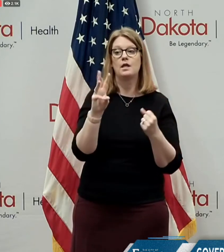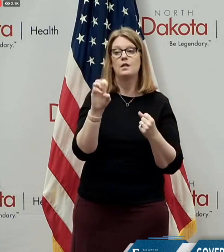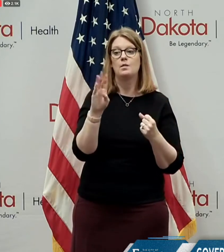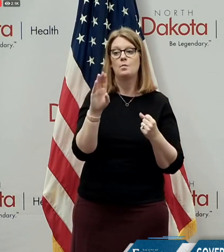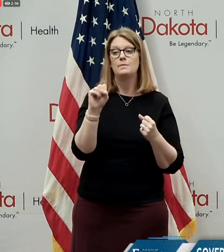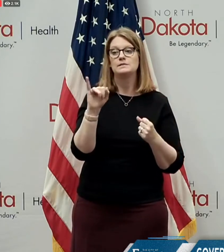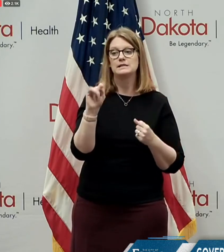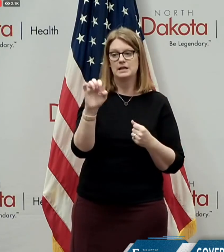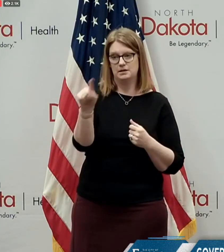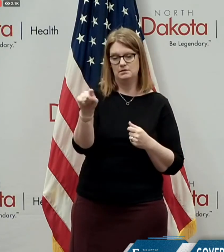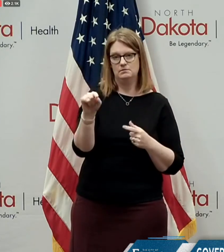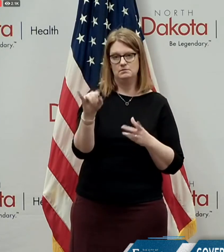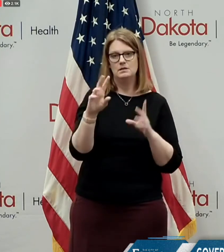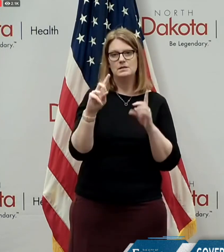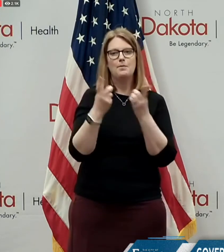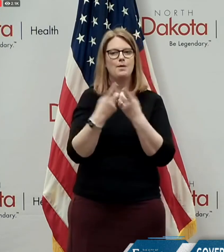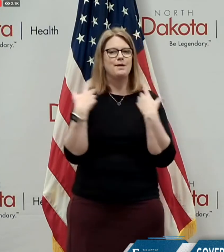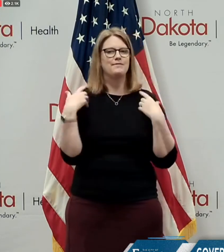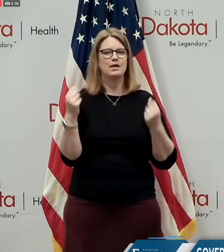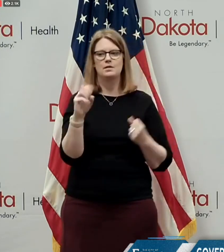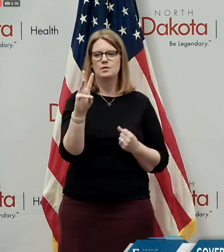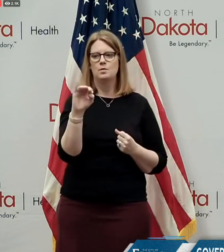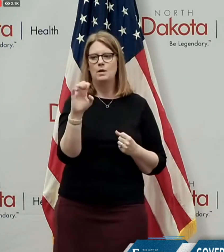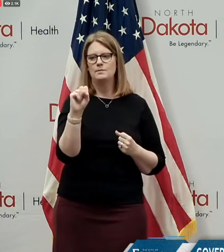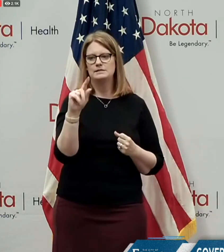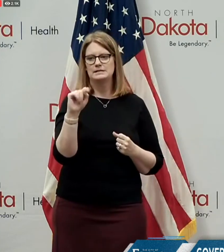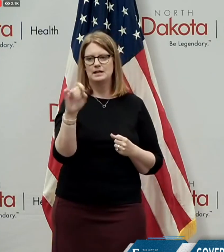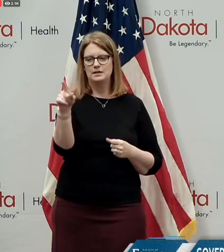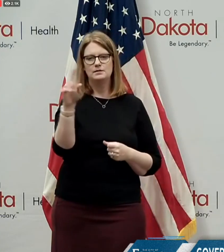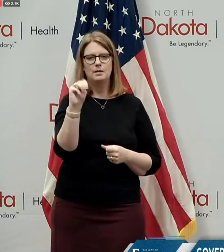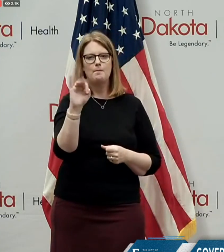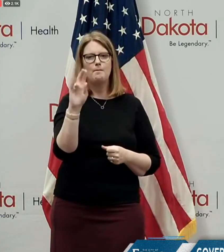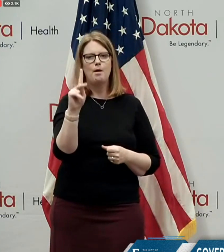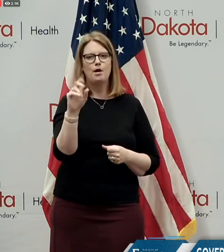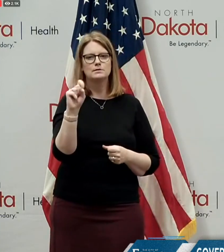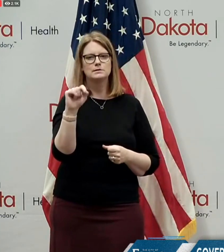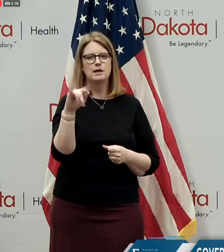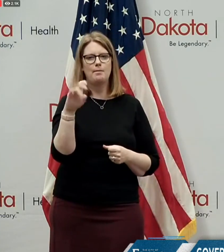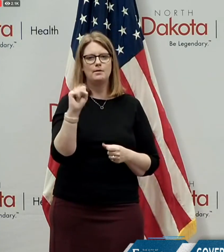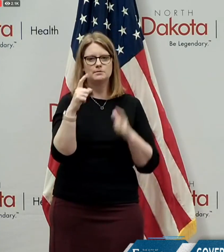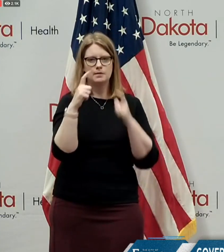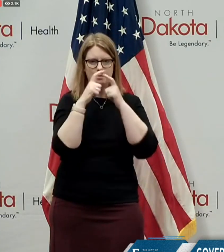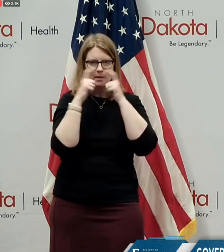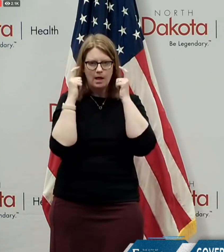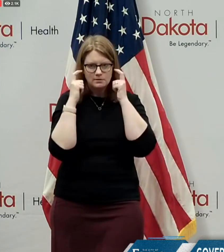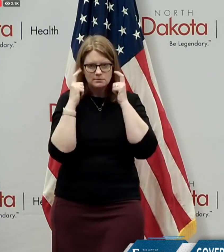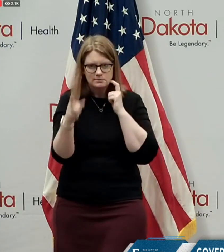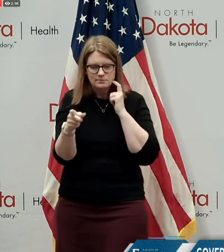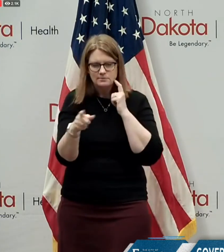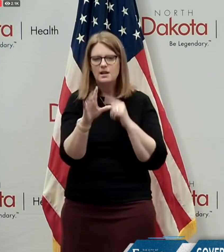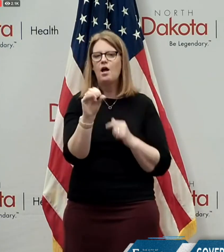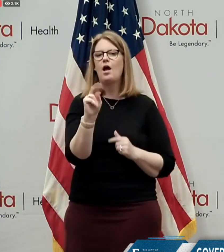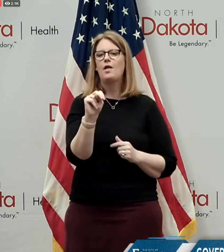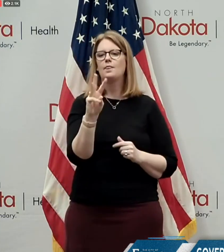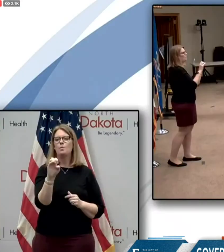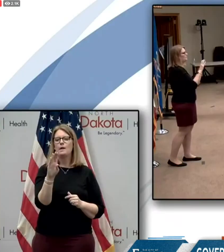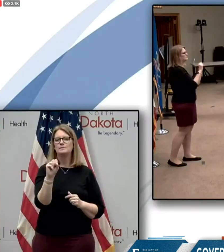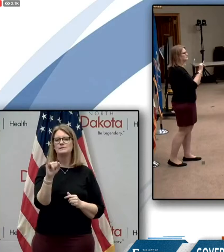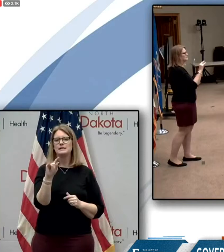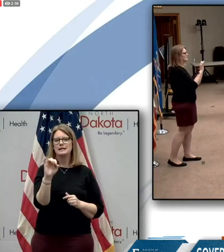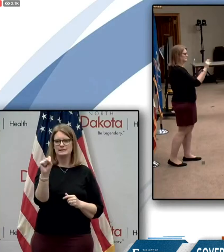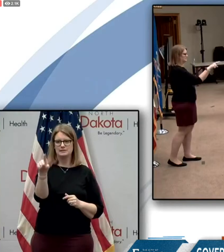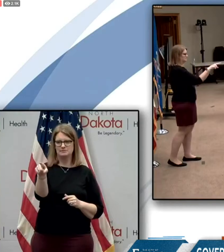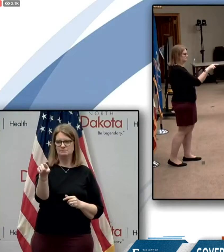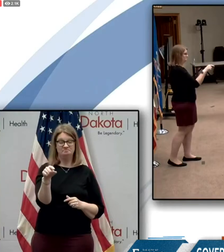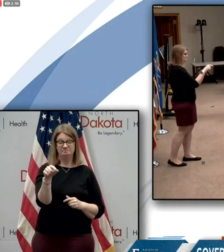the Department of Health website. Okay, so from Mark Staples through the mask says they're on the serology test results are on the website. So maybe that question, you don't